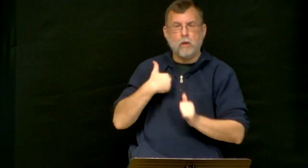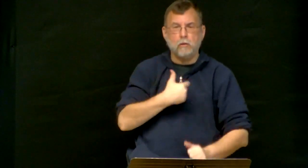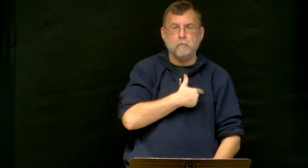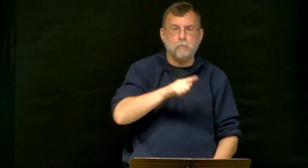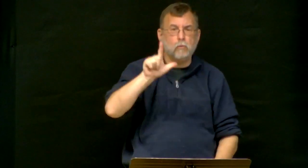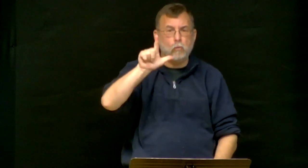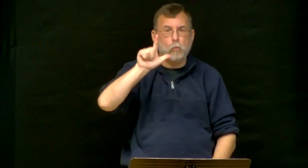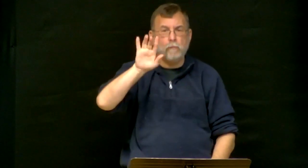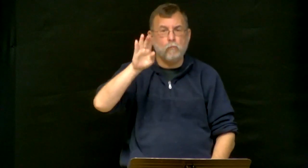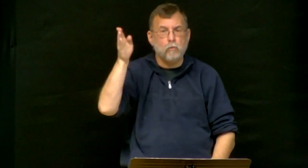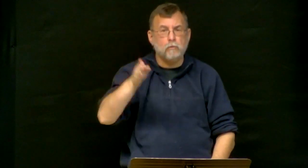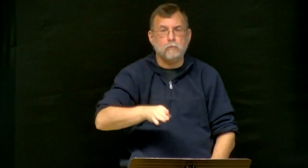Jesus is always with us,